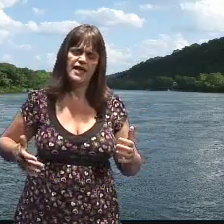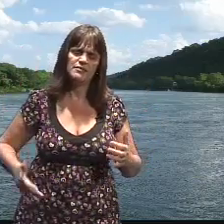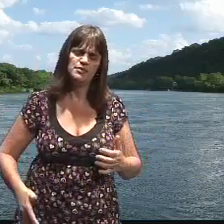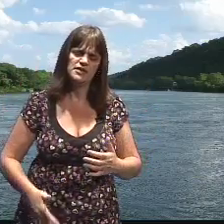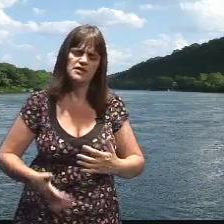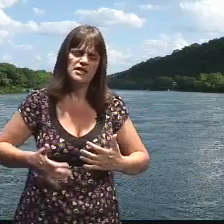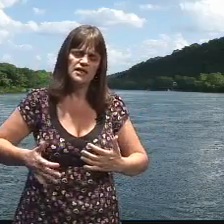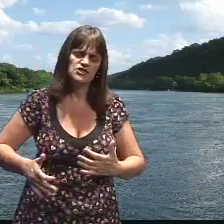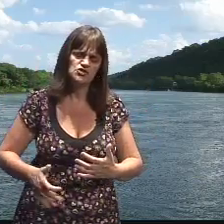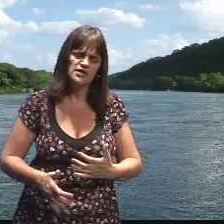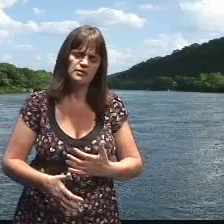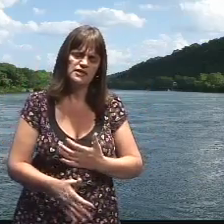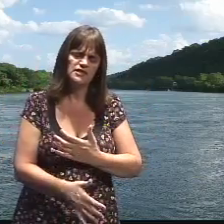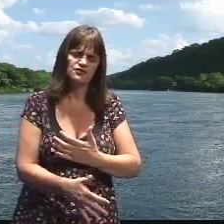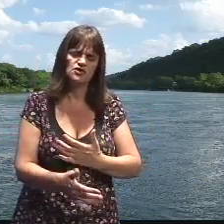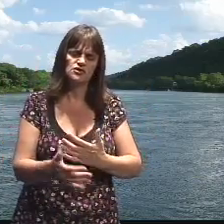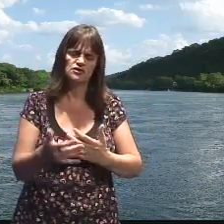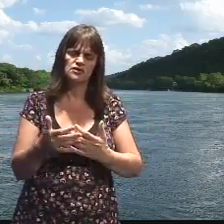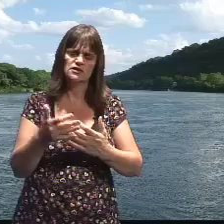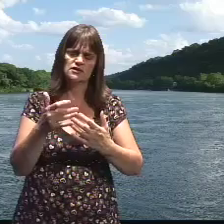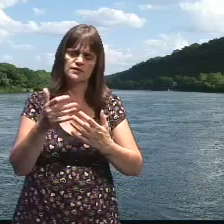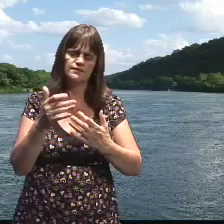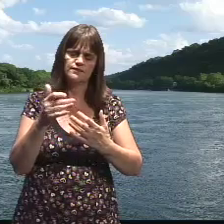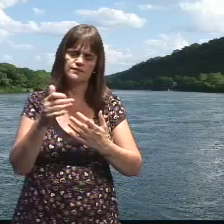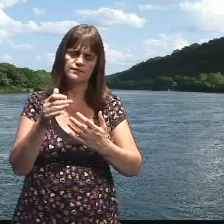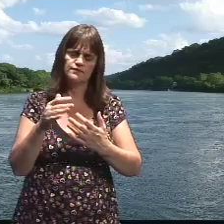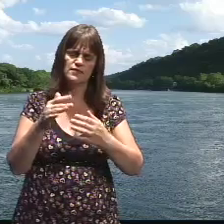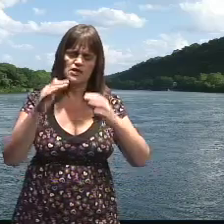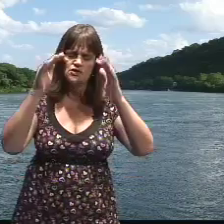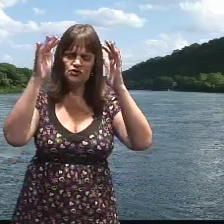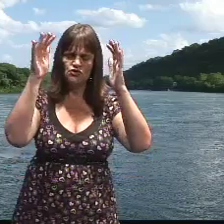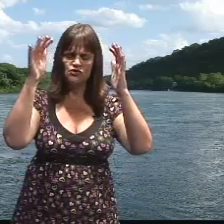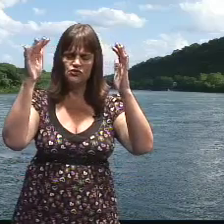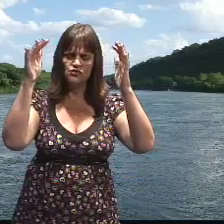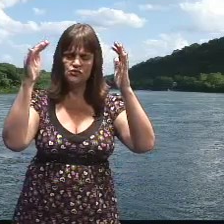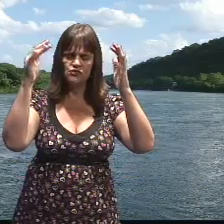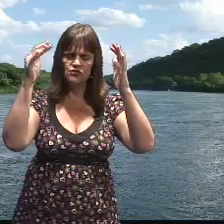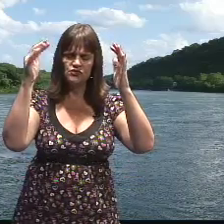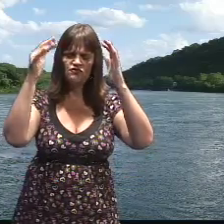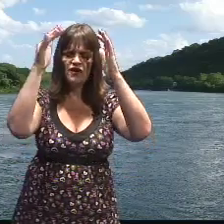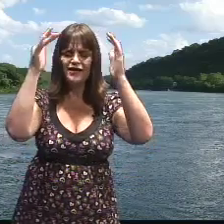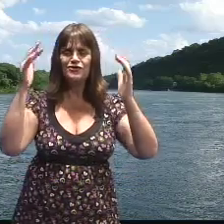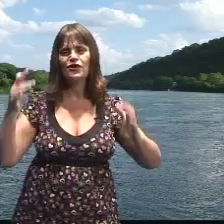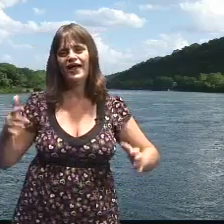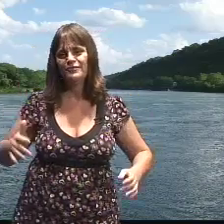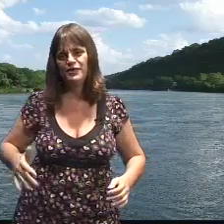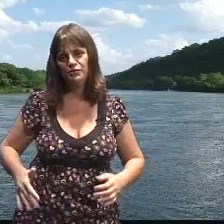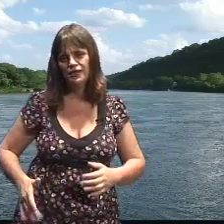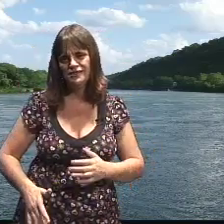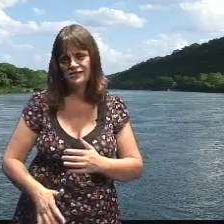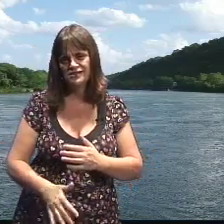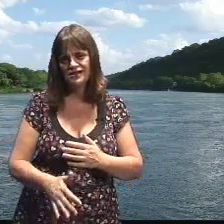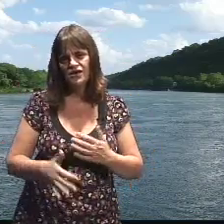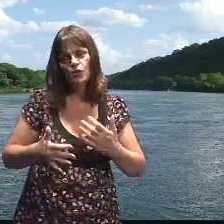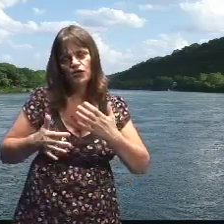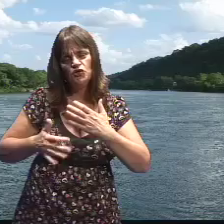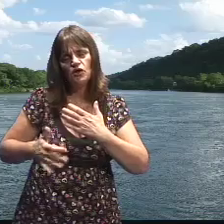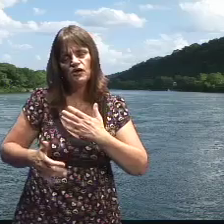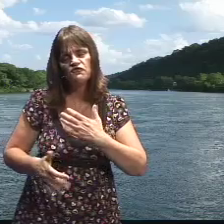be extremely difficult to find your happy place when you are